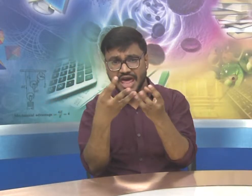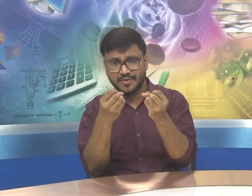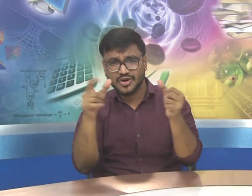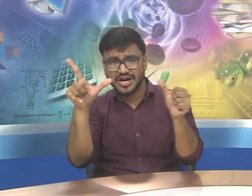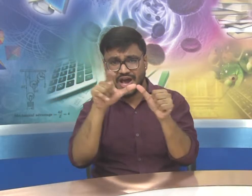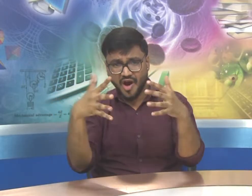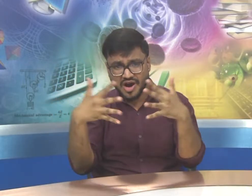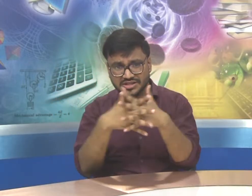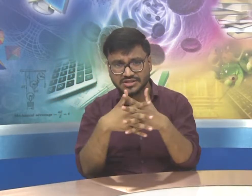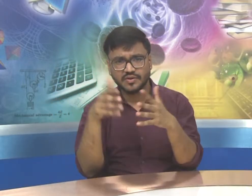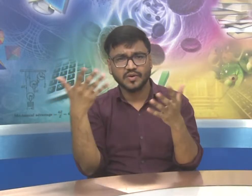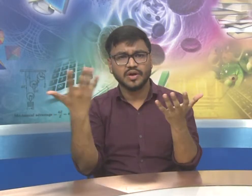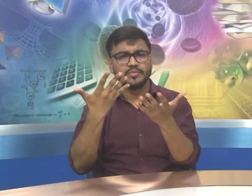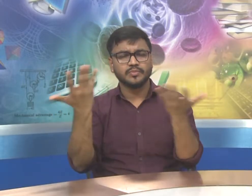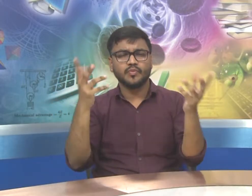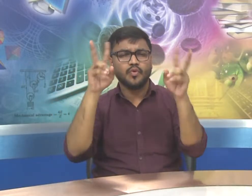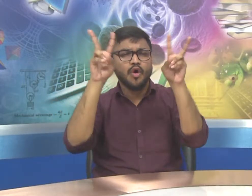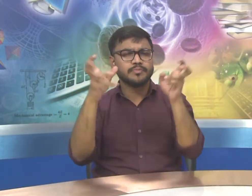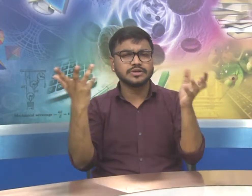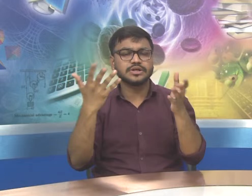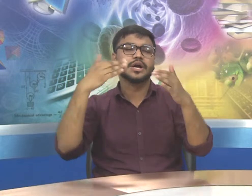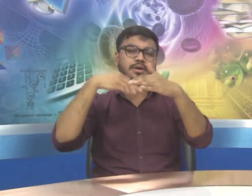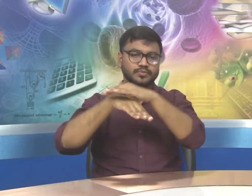Connections with science laws.